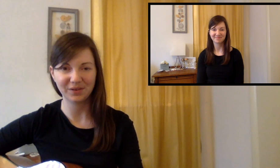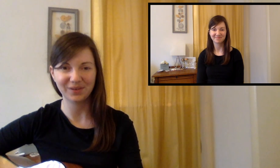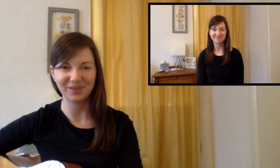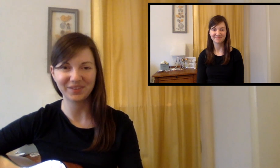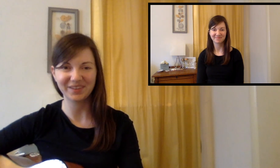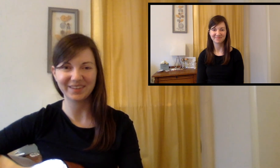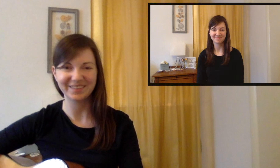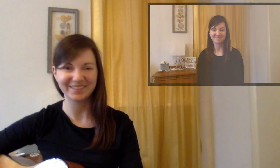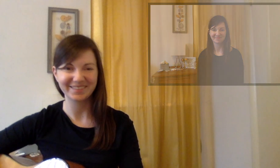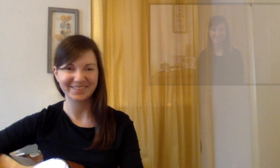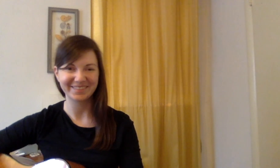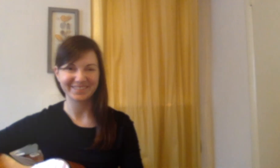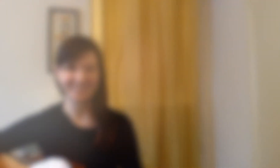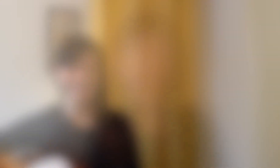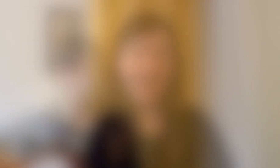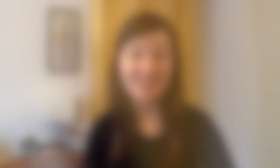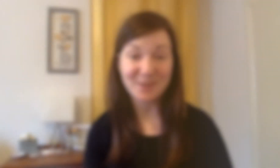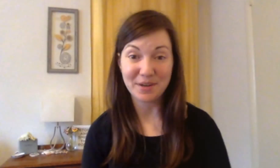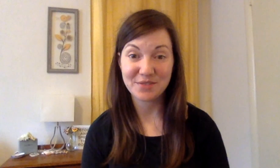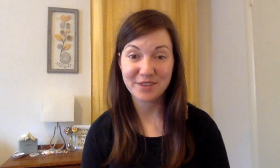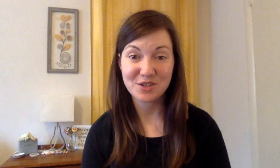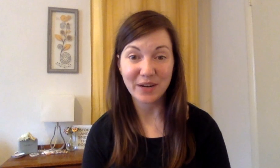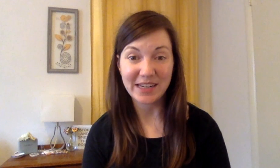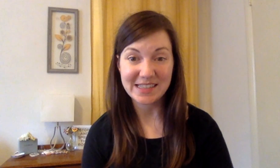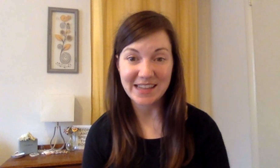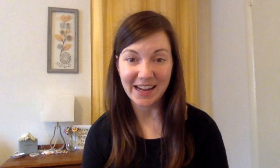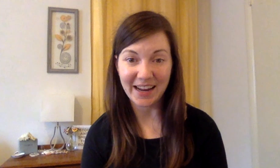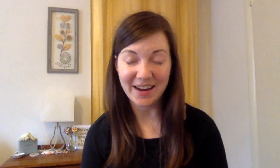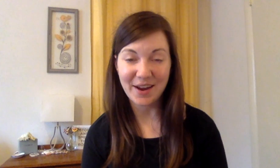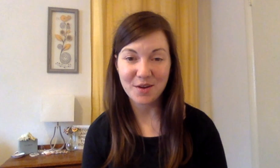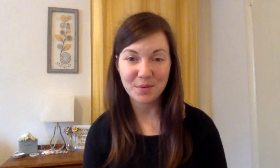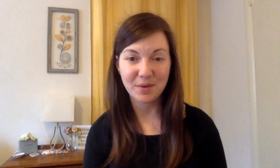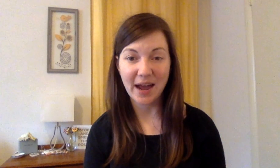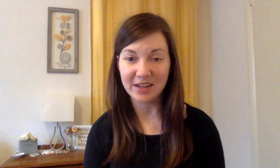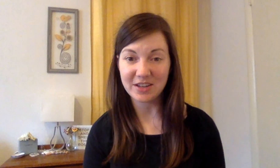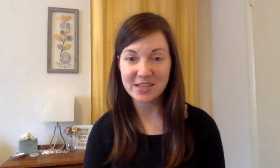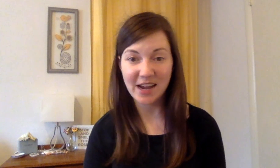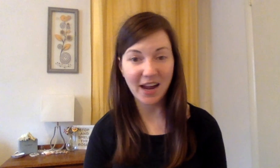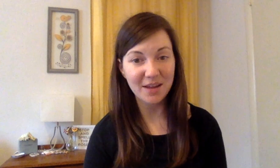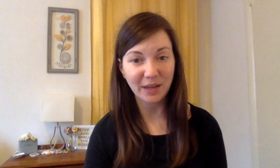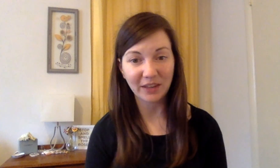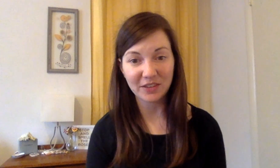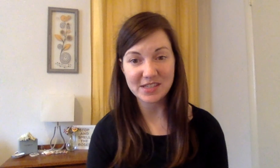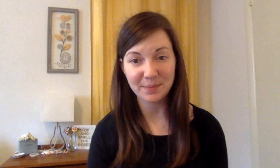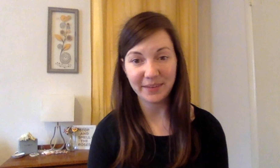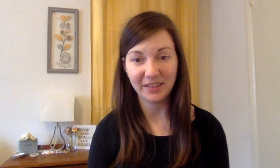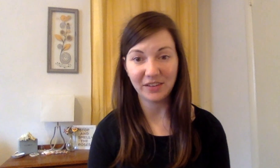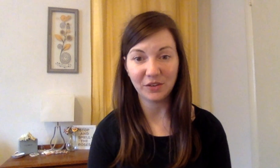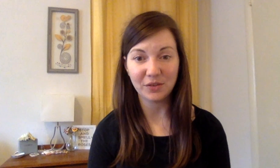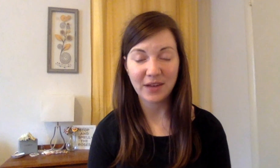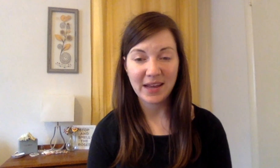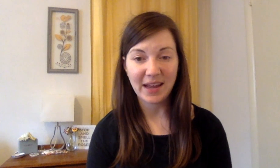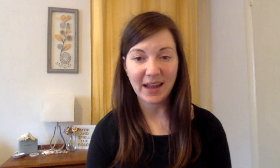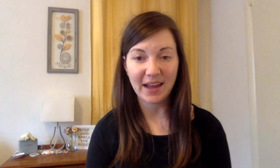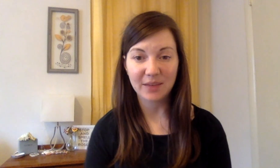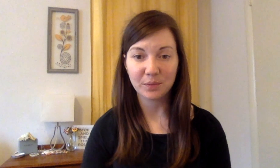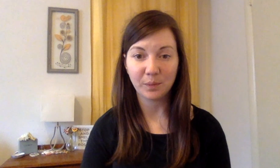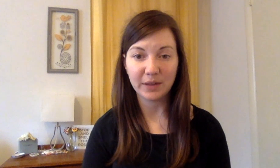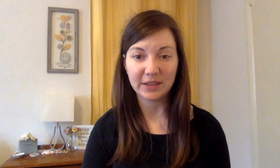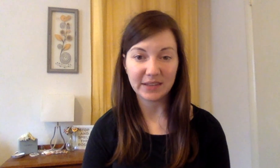more. Thank you so much for joining today. I hope you had a good time and learned something new, and we'll